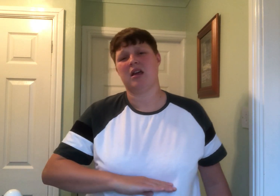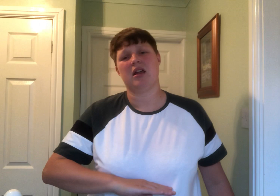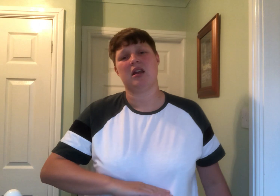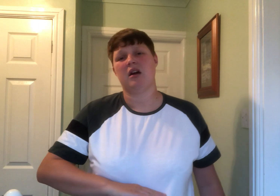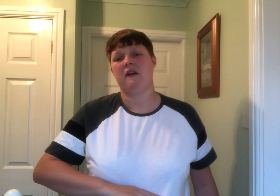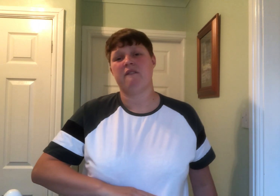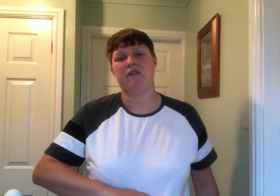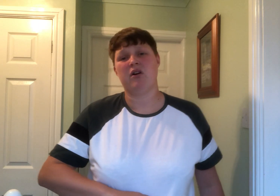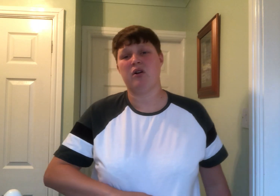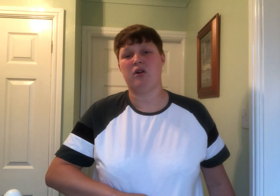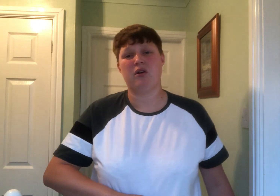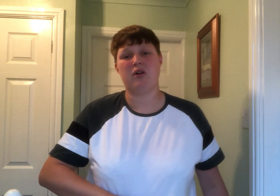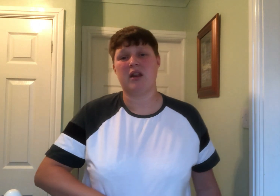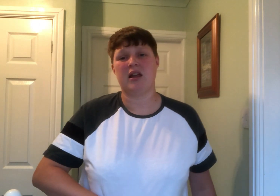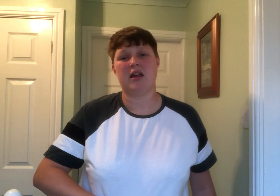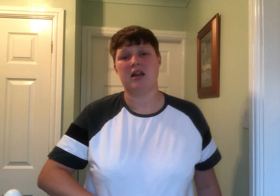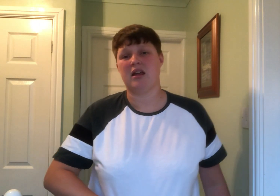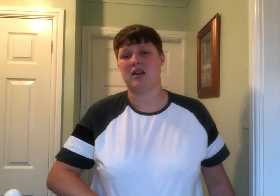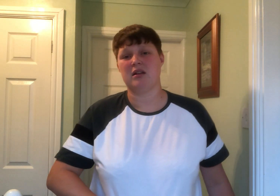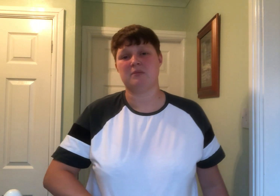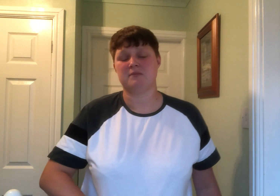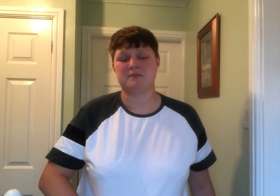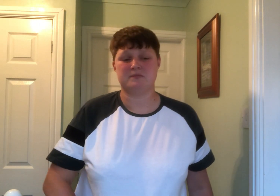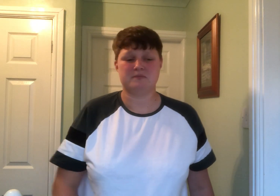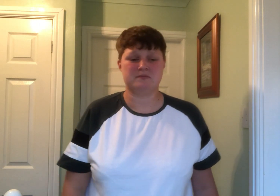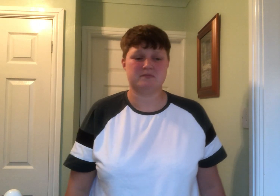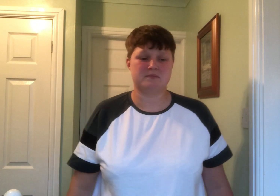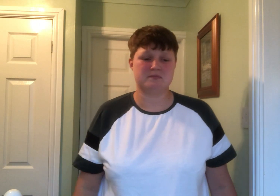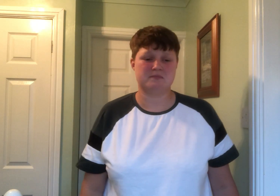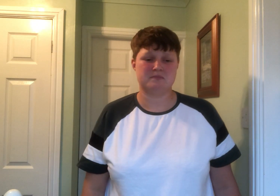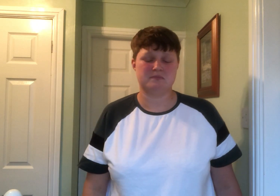I'm falling I'm falling again I'm